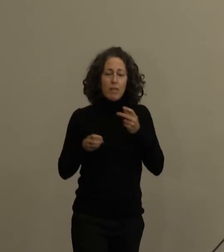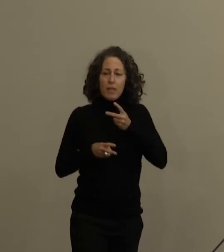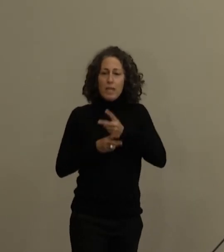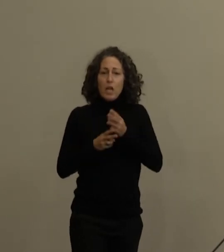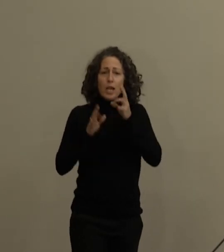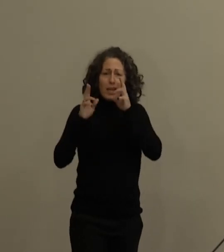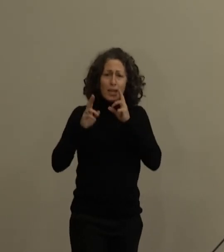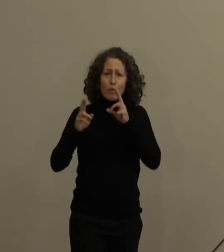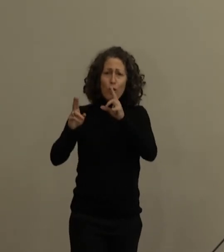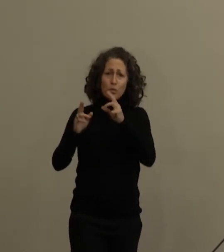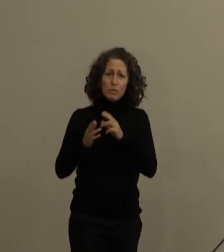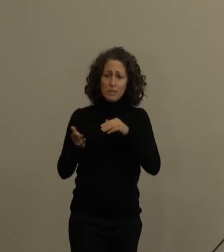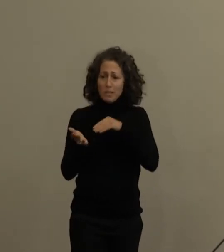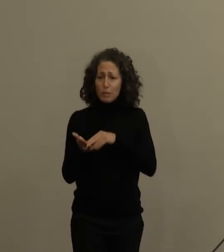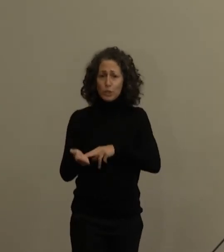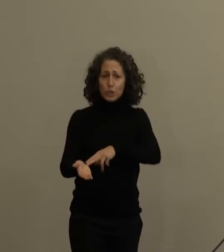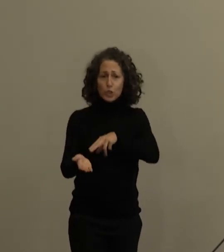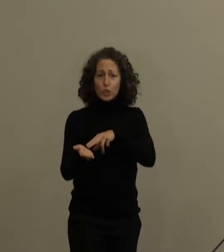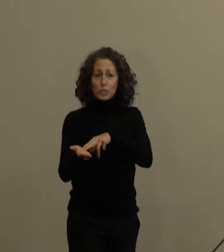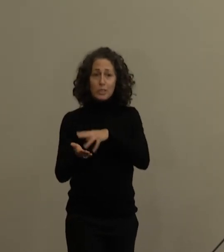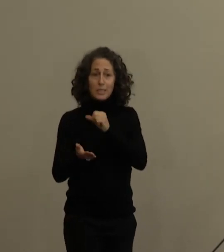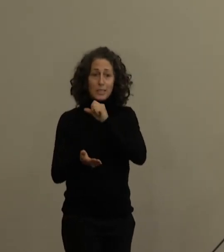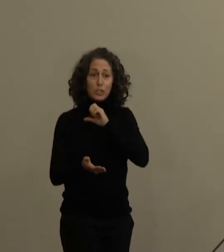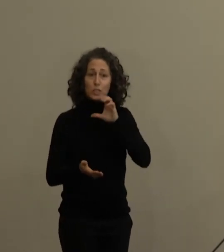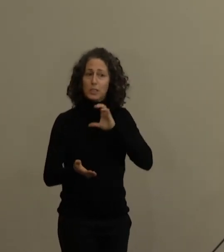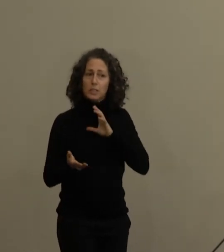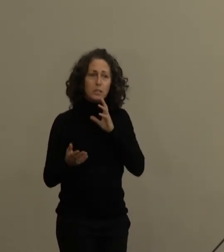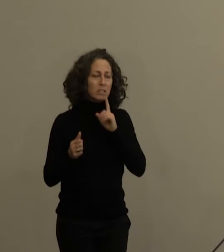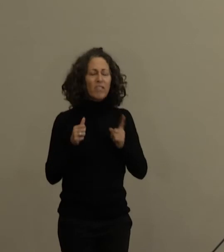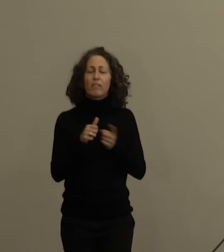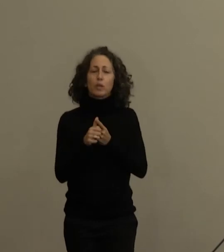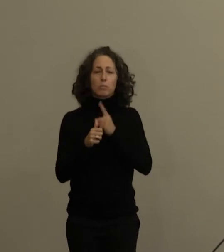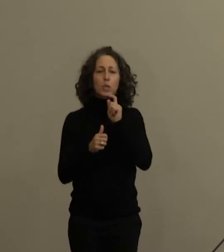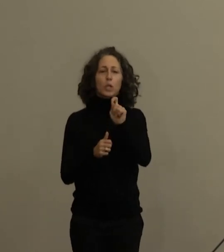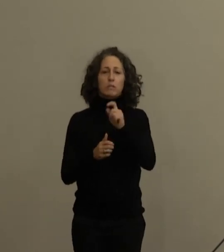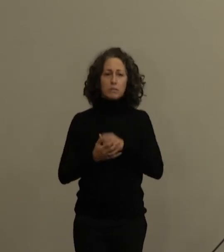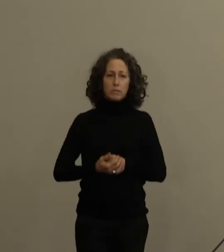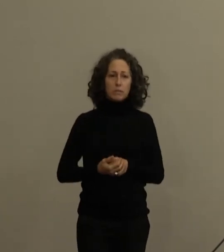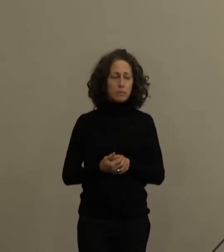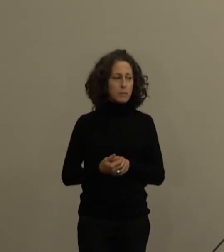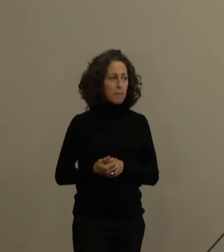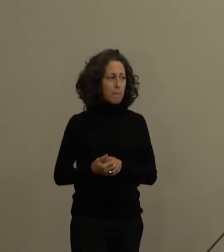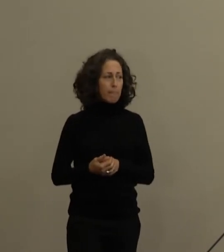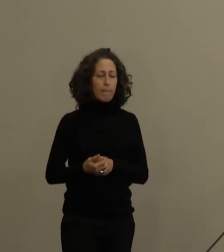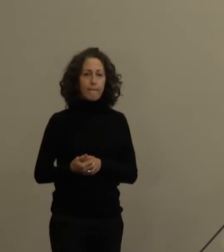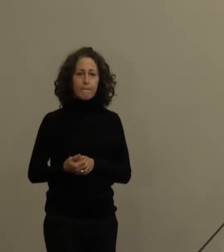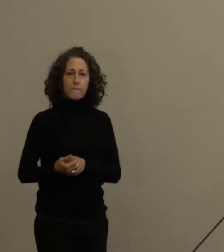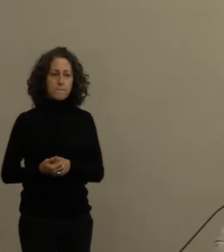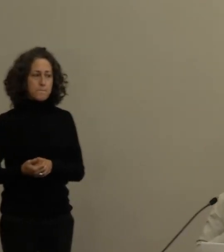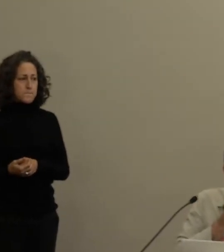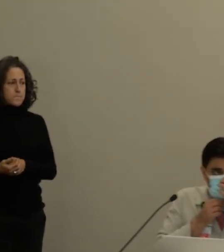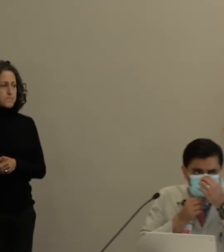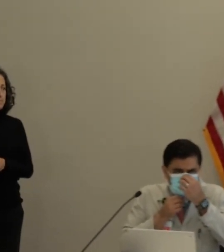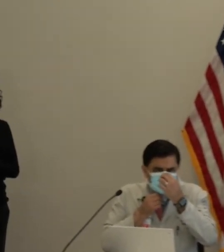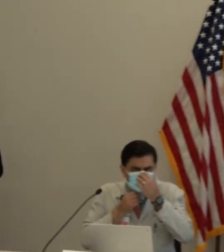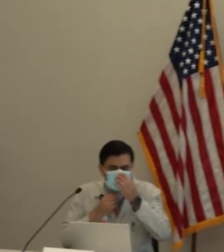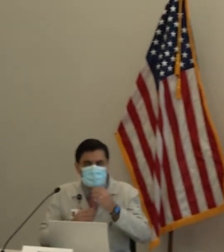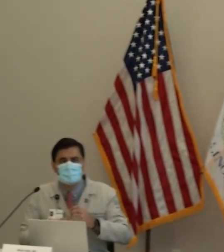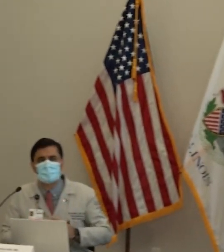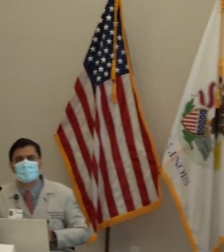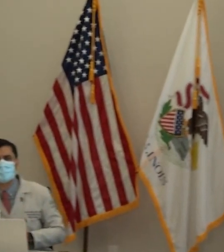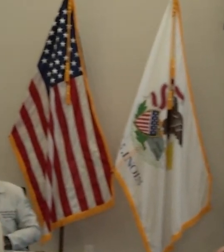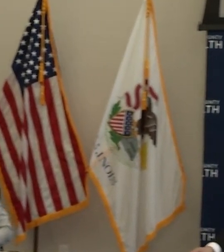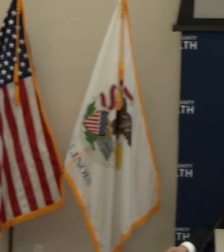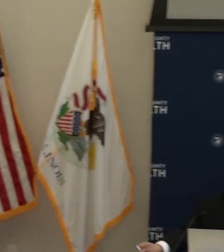our most at-risk populations, and our seniors. So thank you. All right, Nick, who's next? Yep, thank you, Charlie. Michelle from ABC